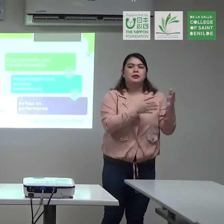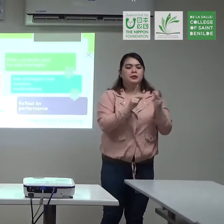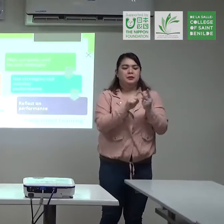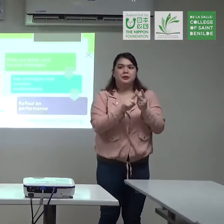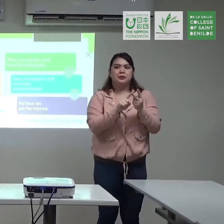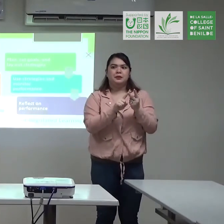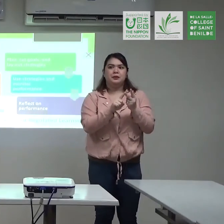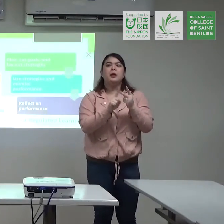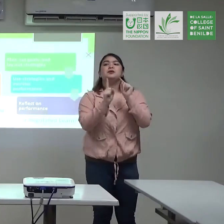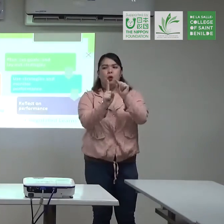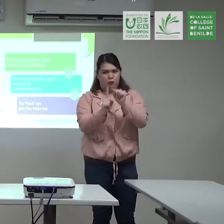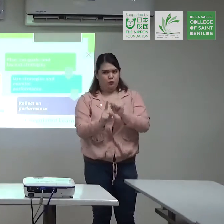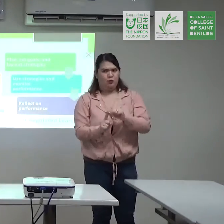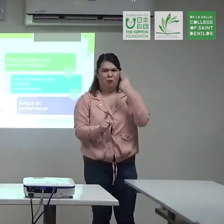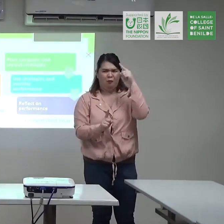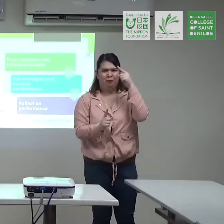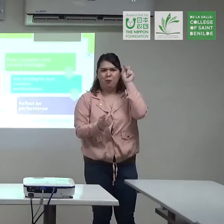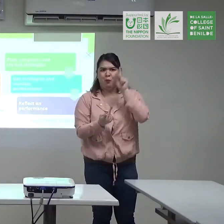Then set goals.